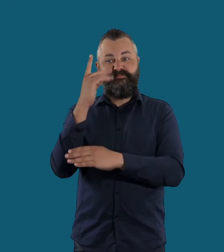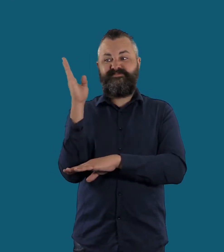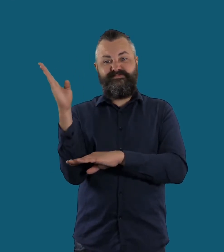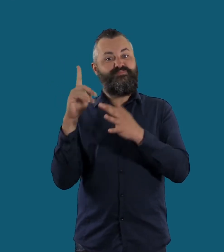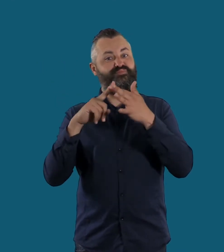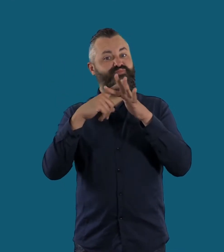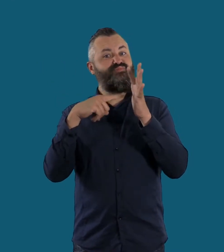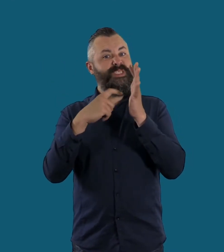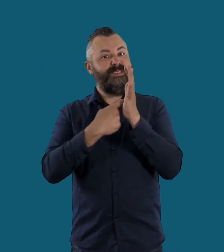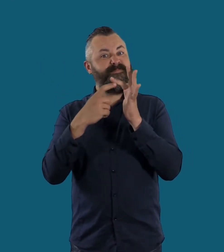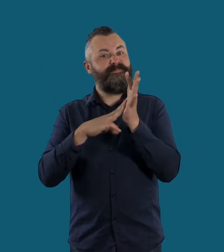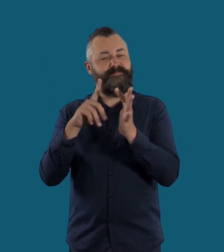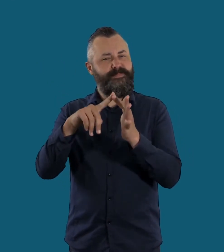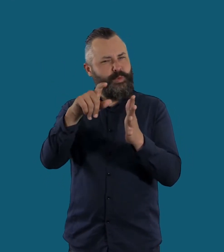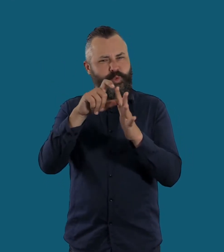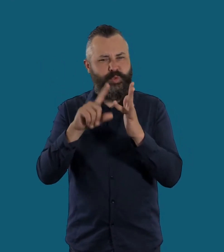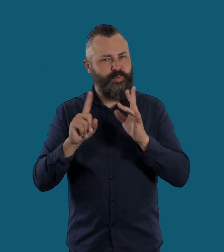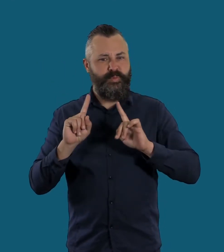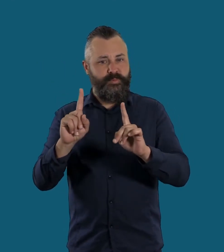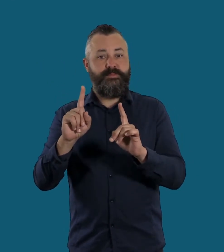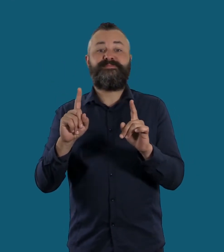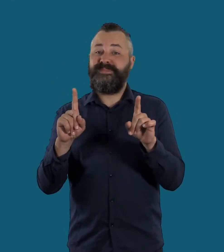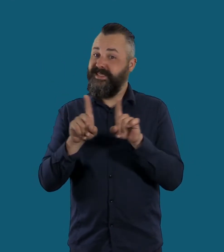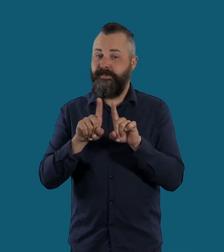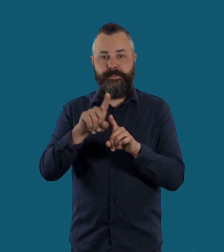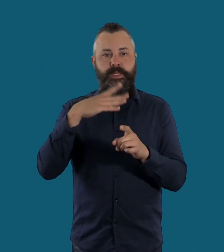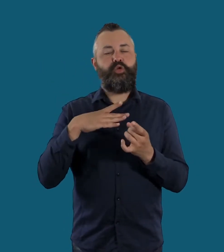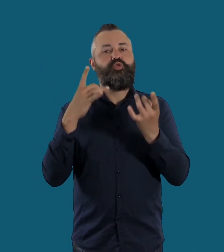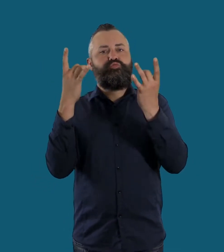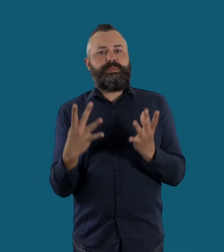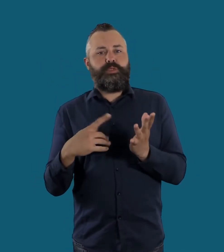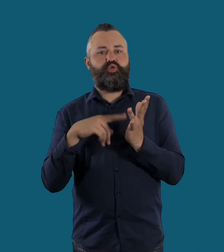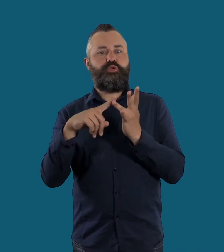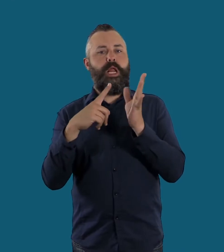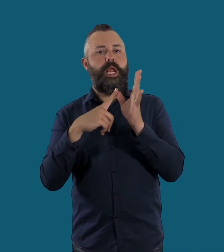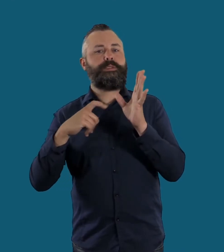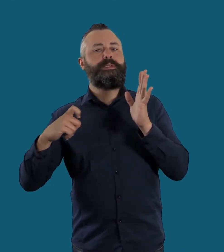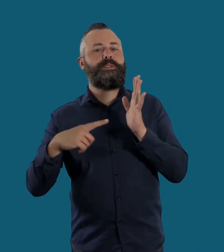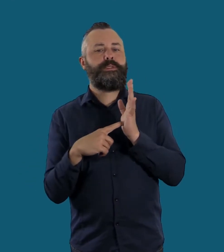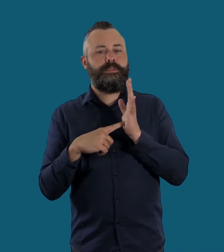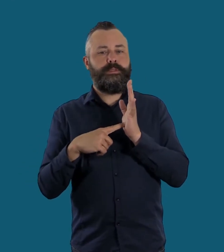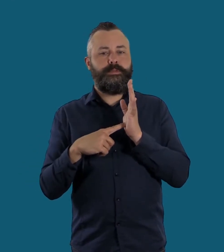What should I do if the rating is extreme? You need to get ready to act.